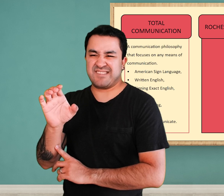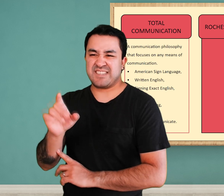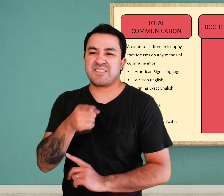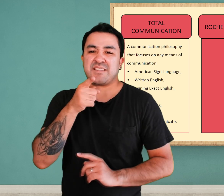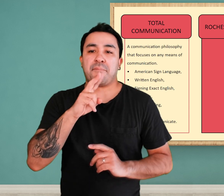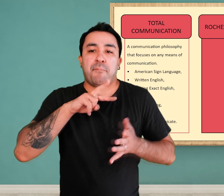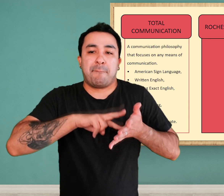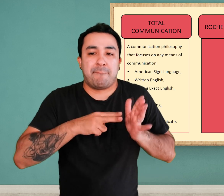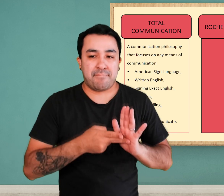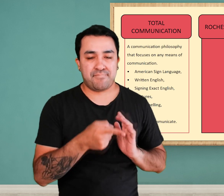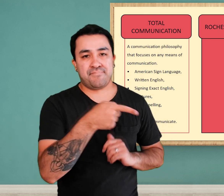communication.